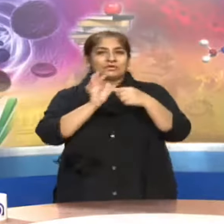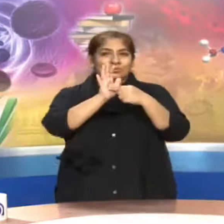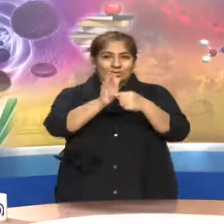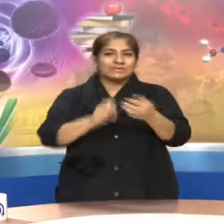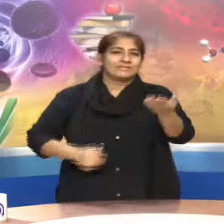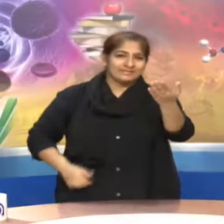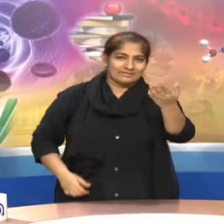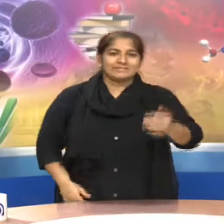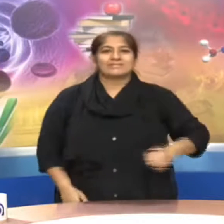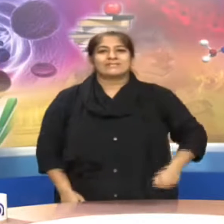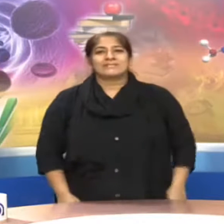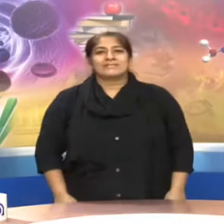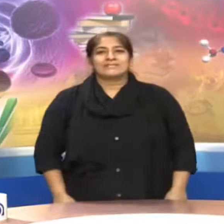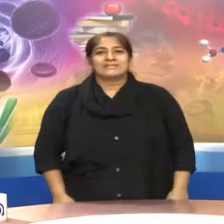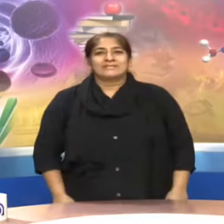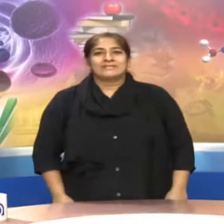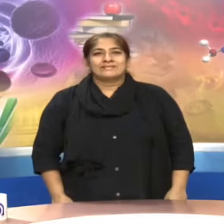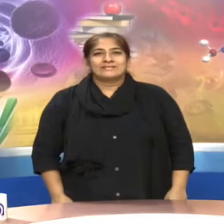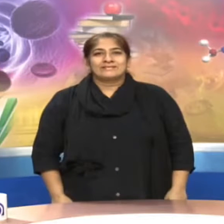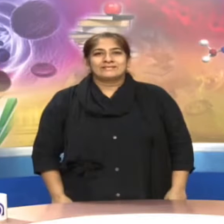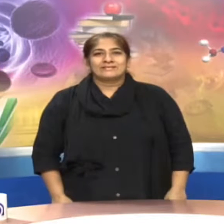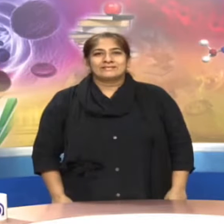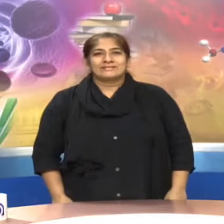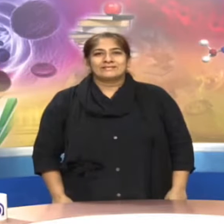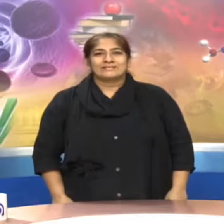How should we solve? Just have a look at this picture.